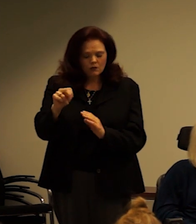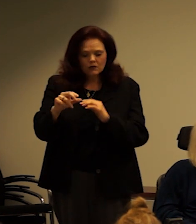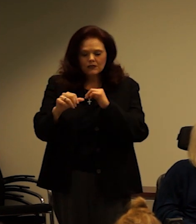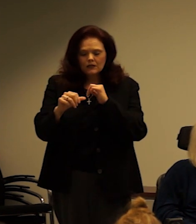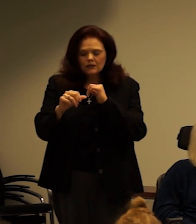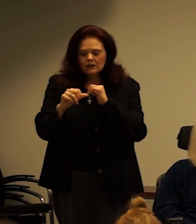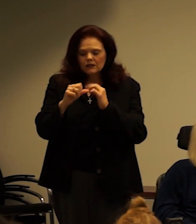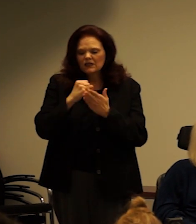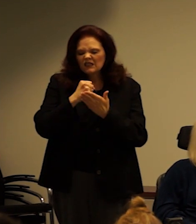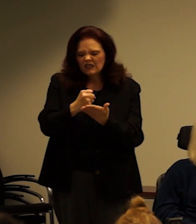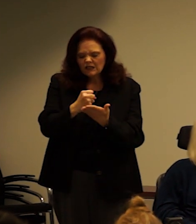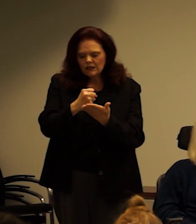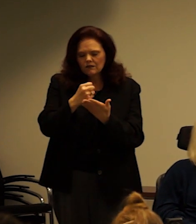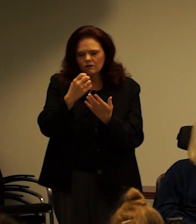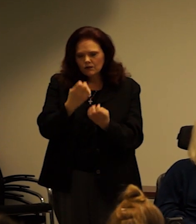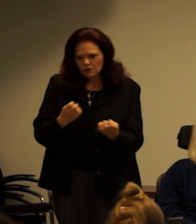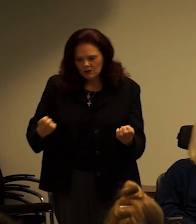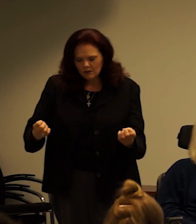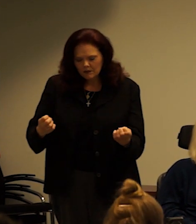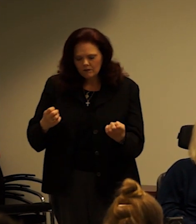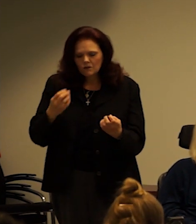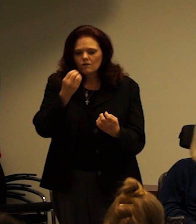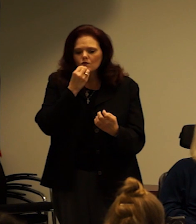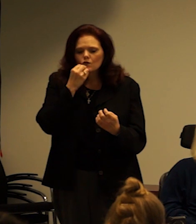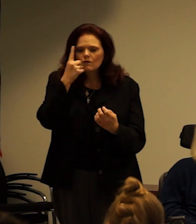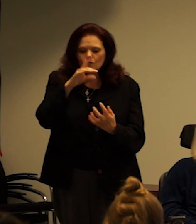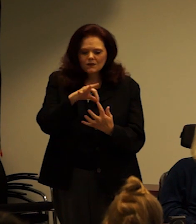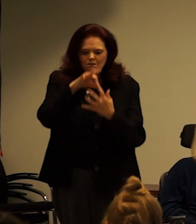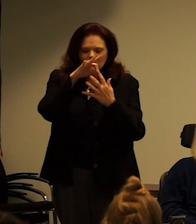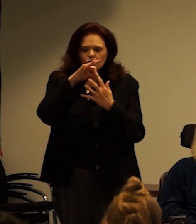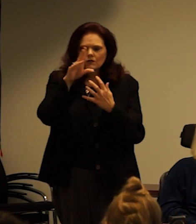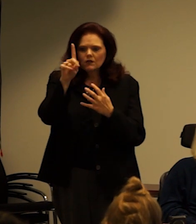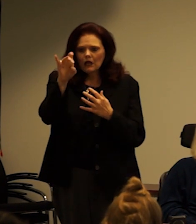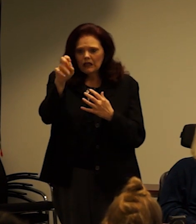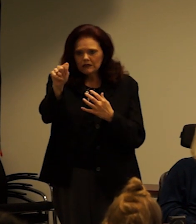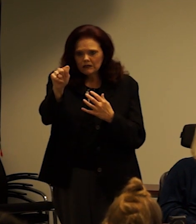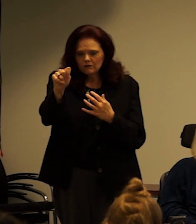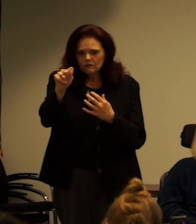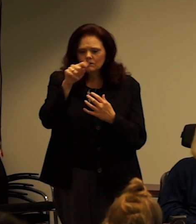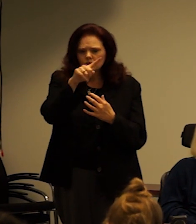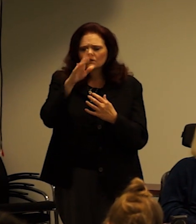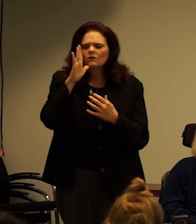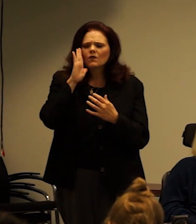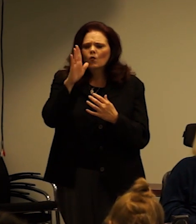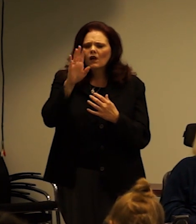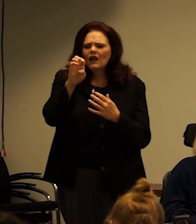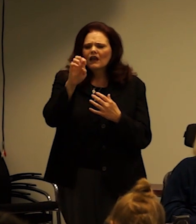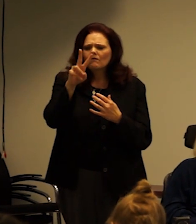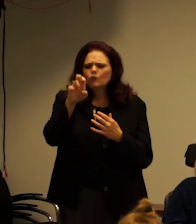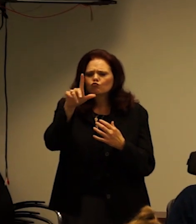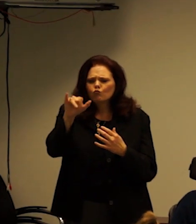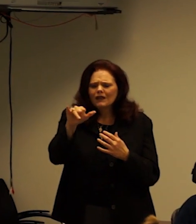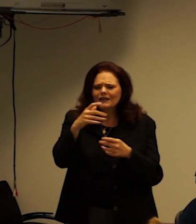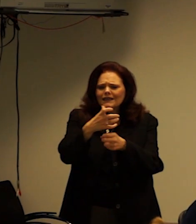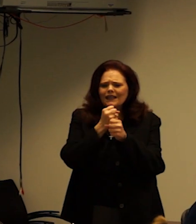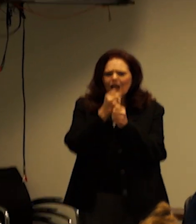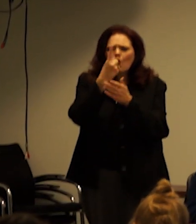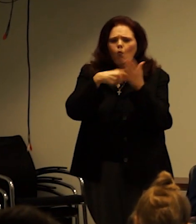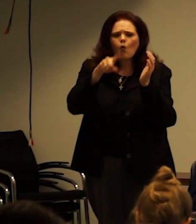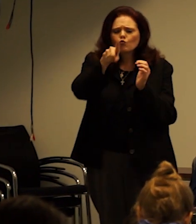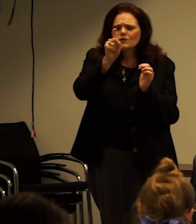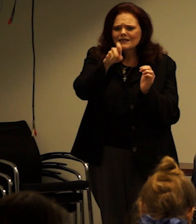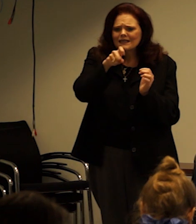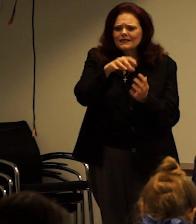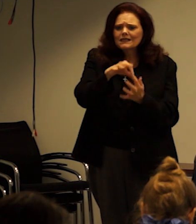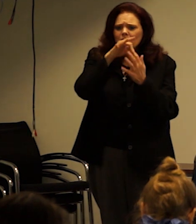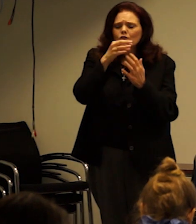devices. Food for special diets. They will eventually get any kind of special food that